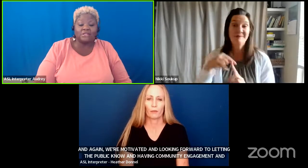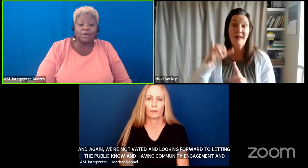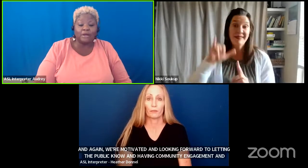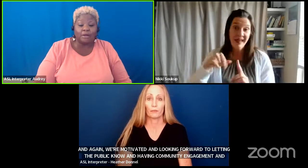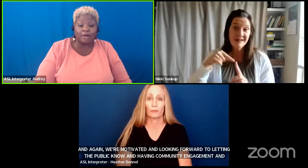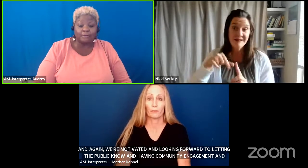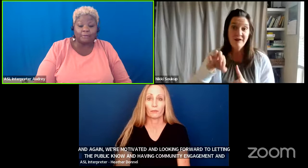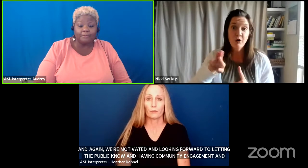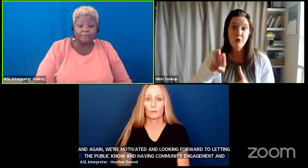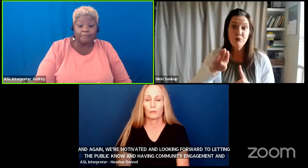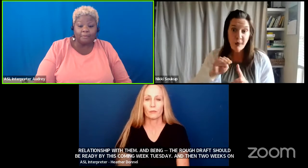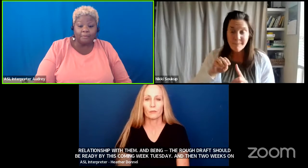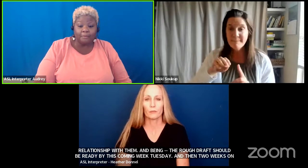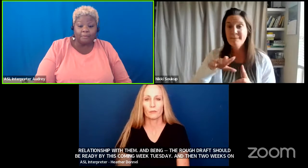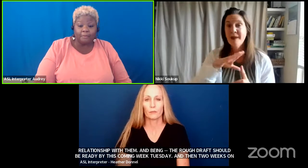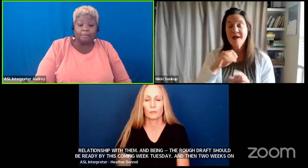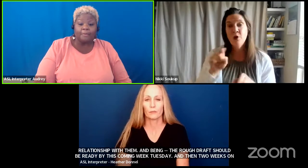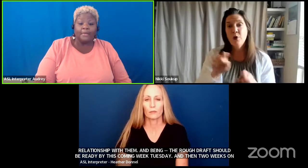everything that's going on.